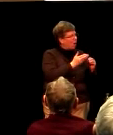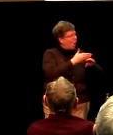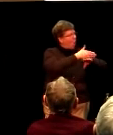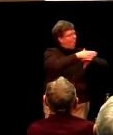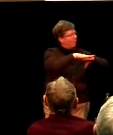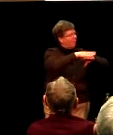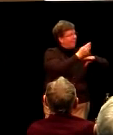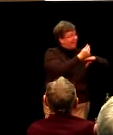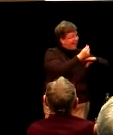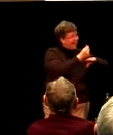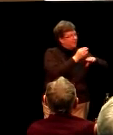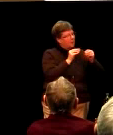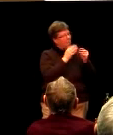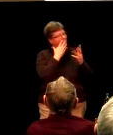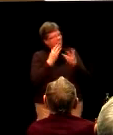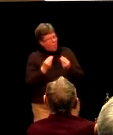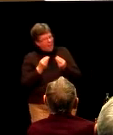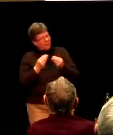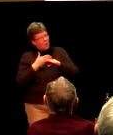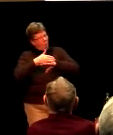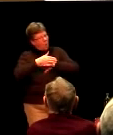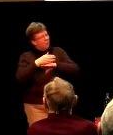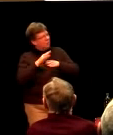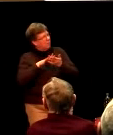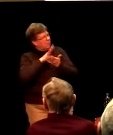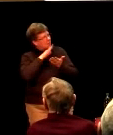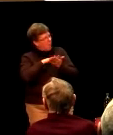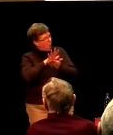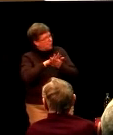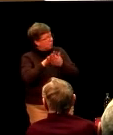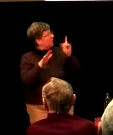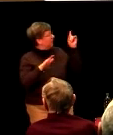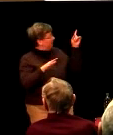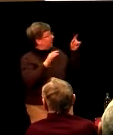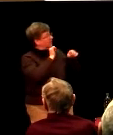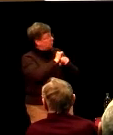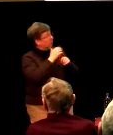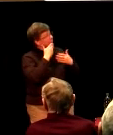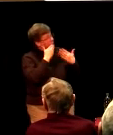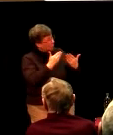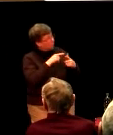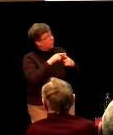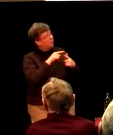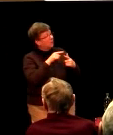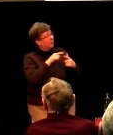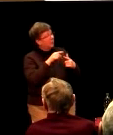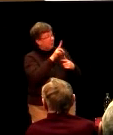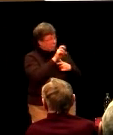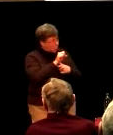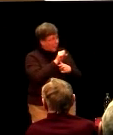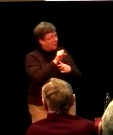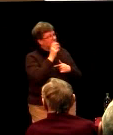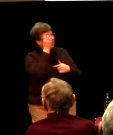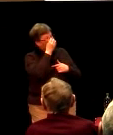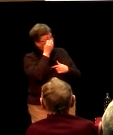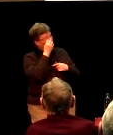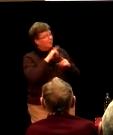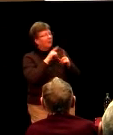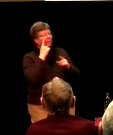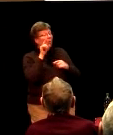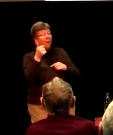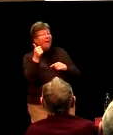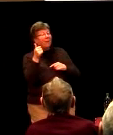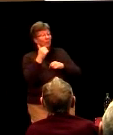ocean. And so this conveyor belt works really well in the US and in parts of Europe, but we have to modify it for every other